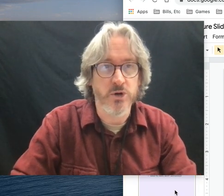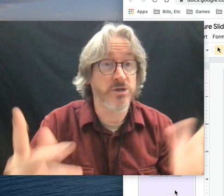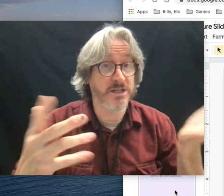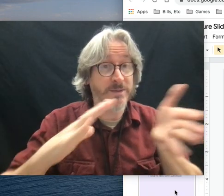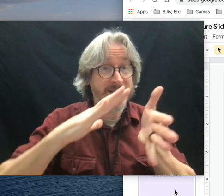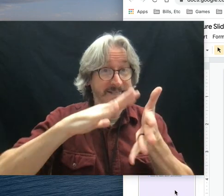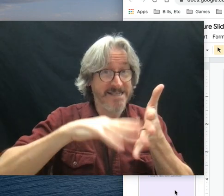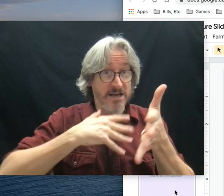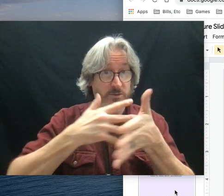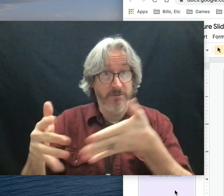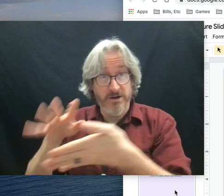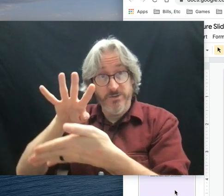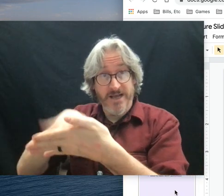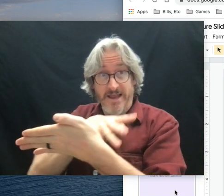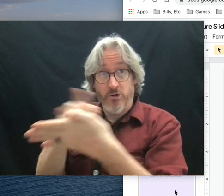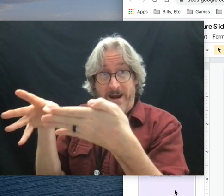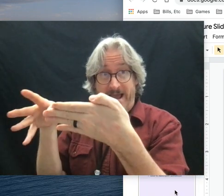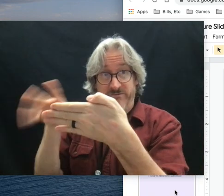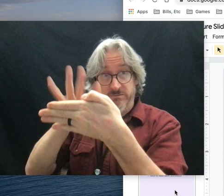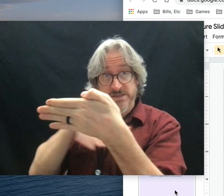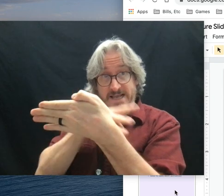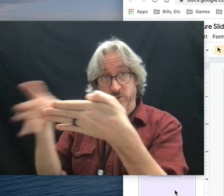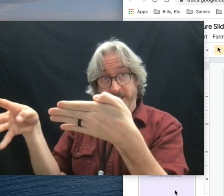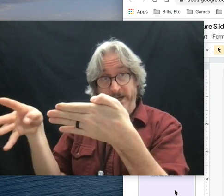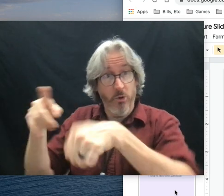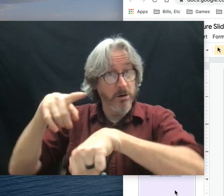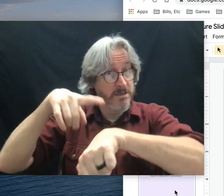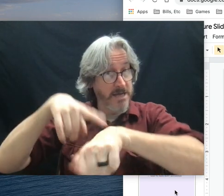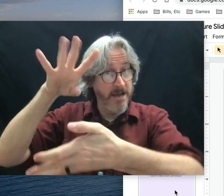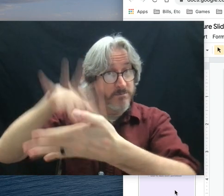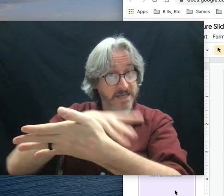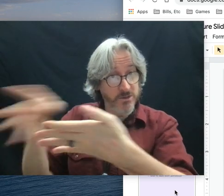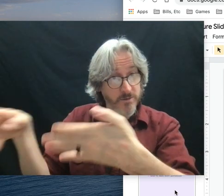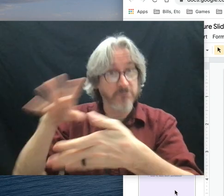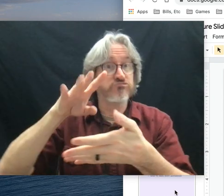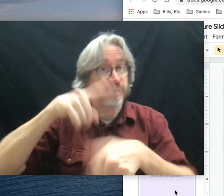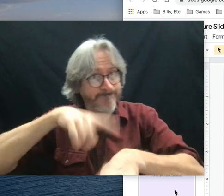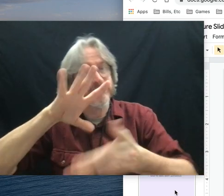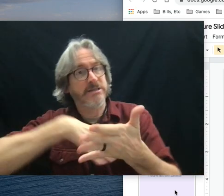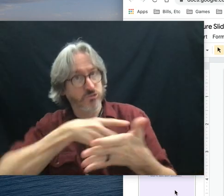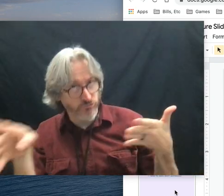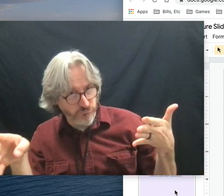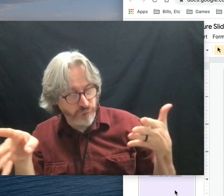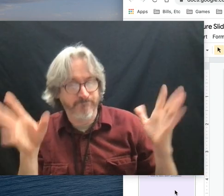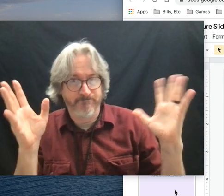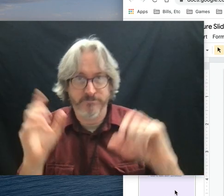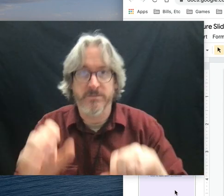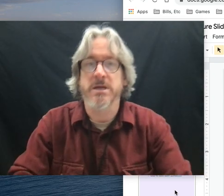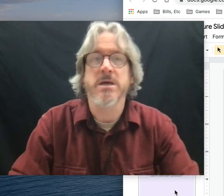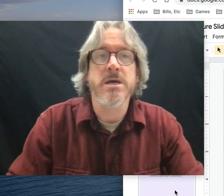So we're still doing scheduling, right? So we got that graph, scheduling or time schedule, right?